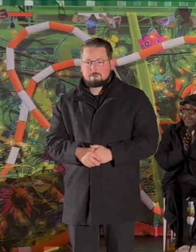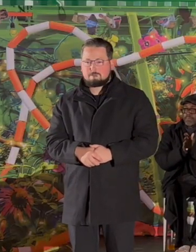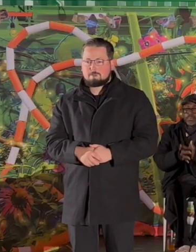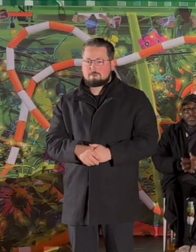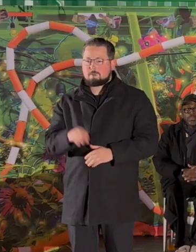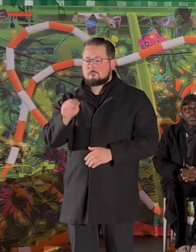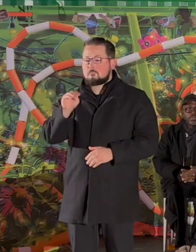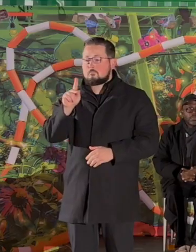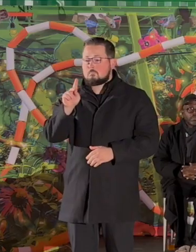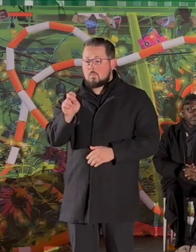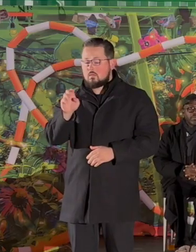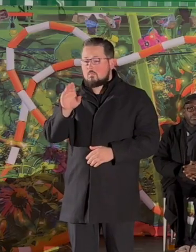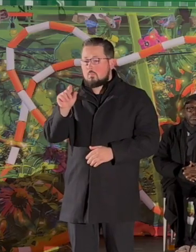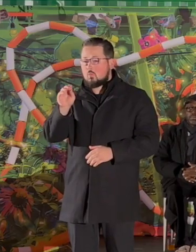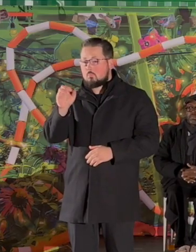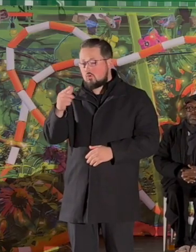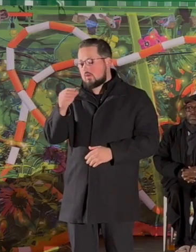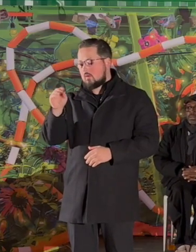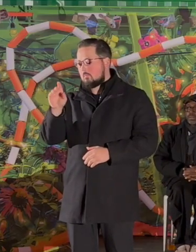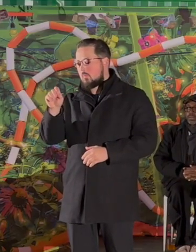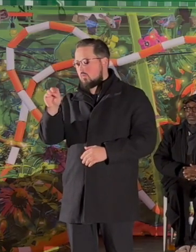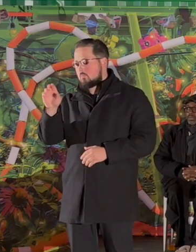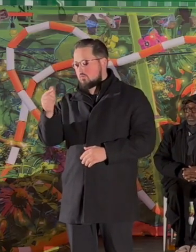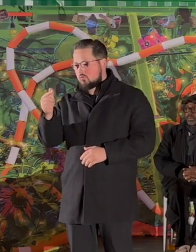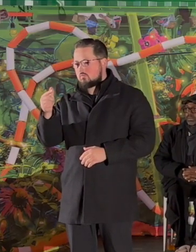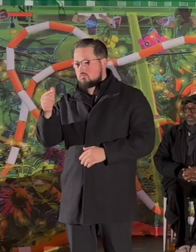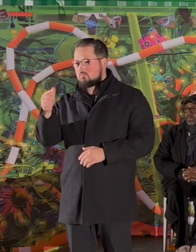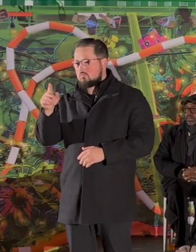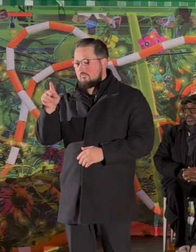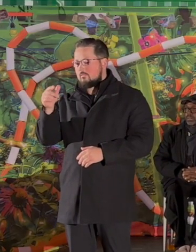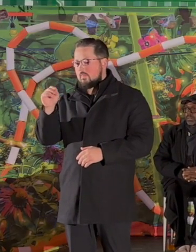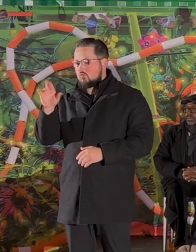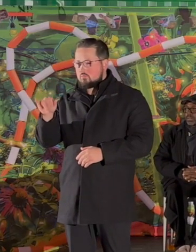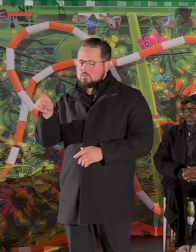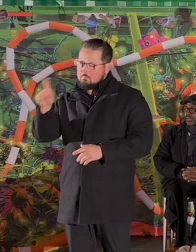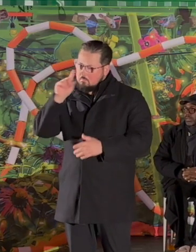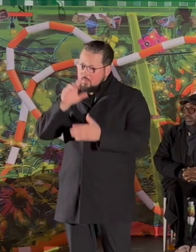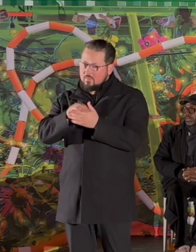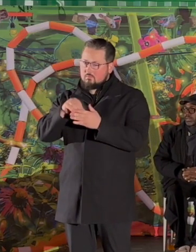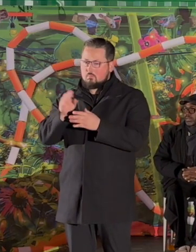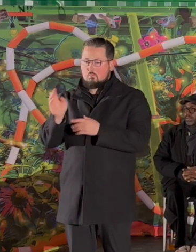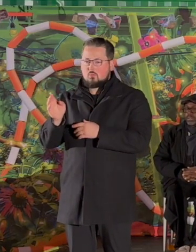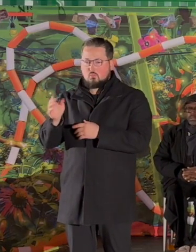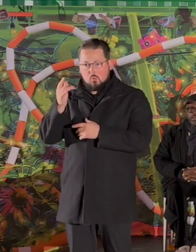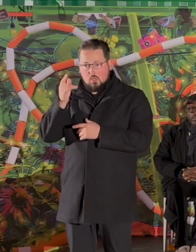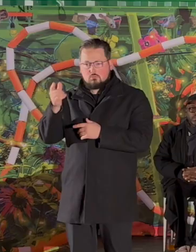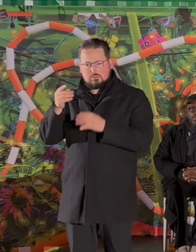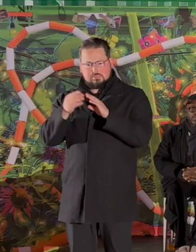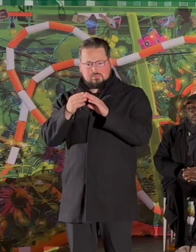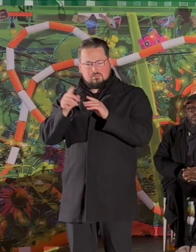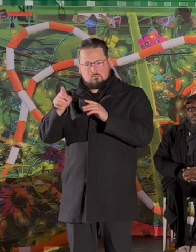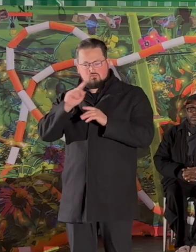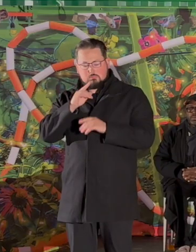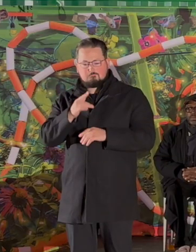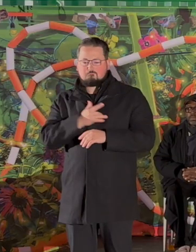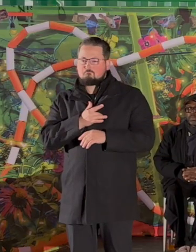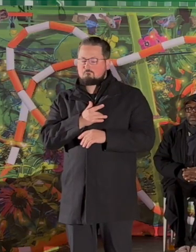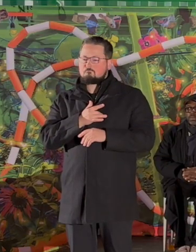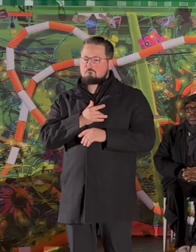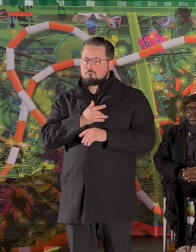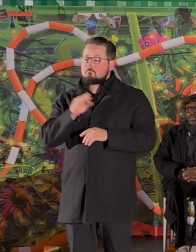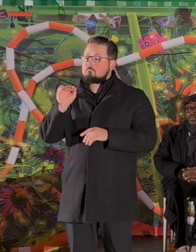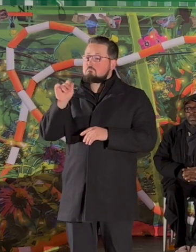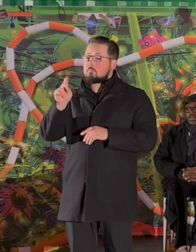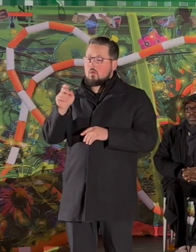Mike Bloomberg and Bloomberg Philanthropies have been longtime believers in Baltimore, a city that is very close to our hearts. Mike